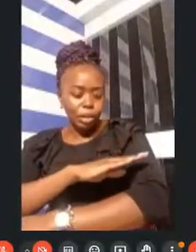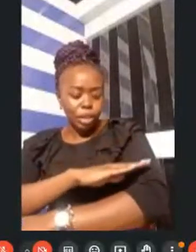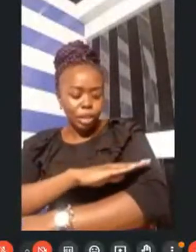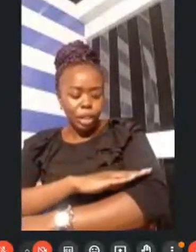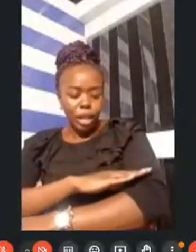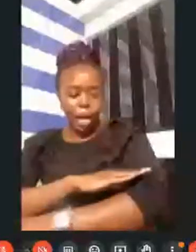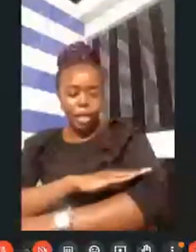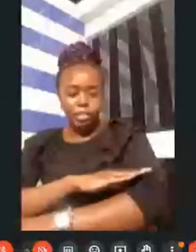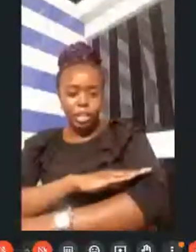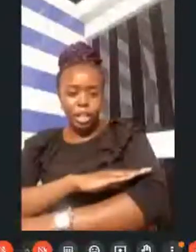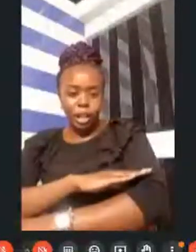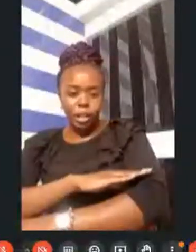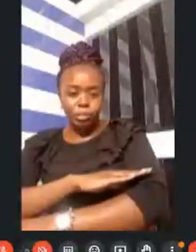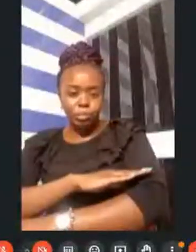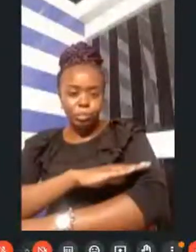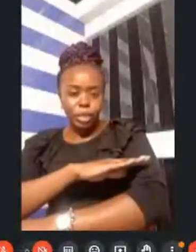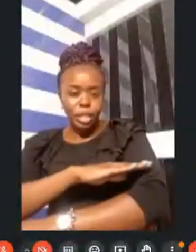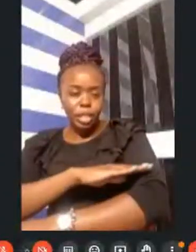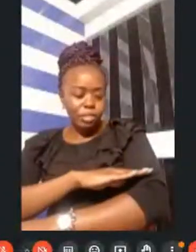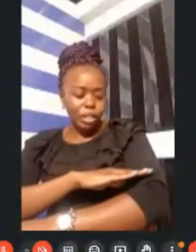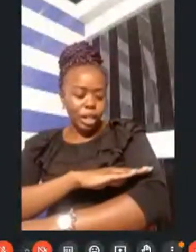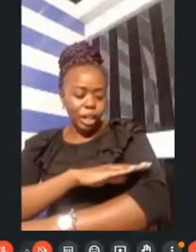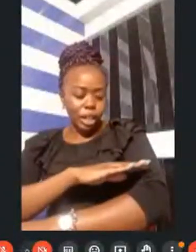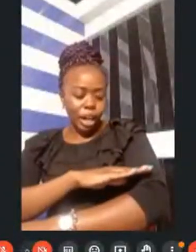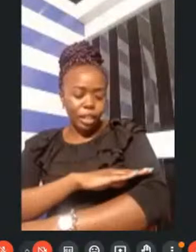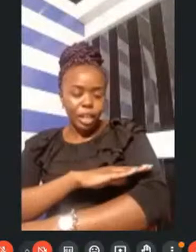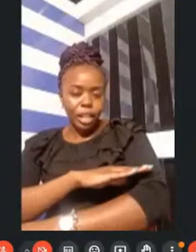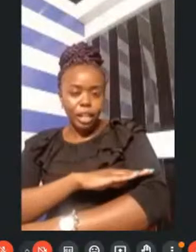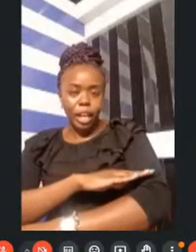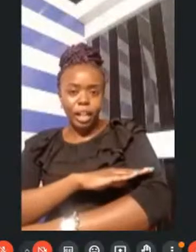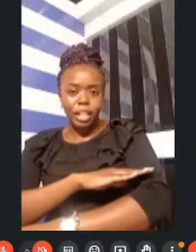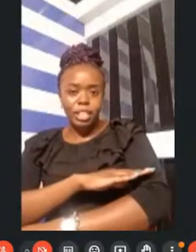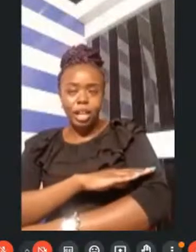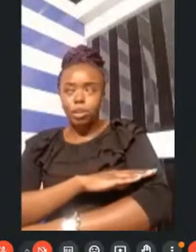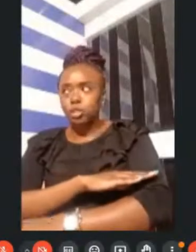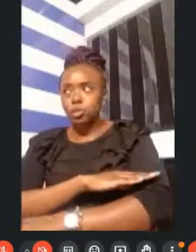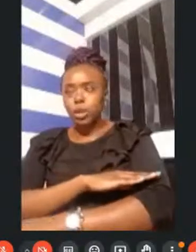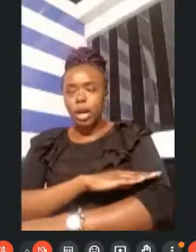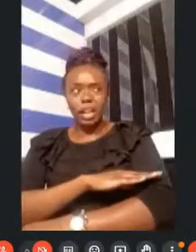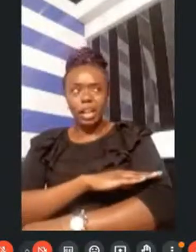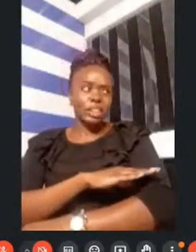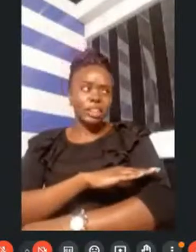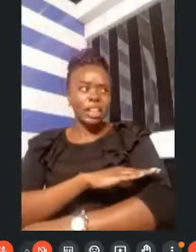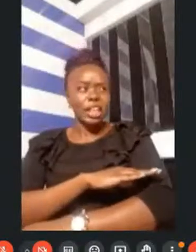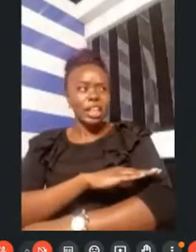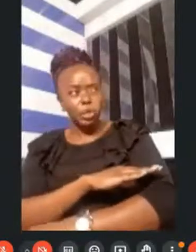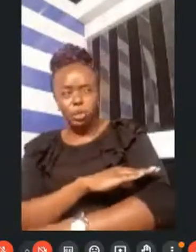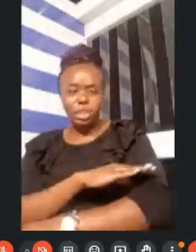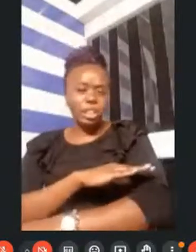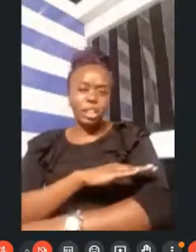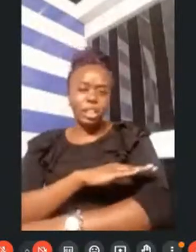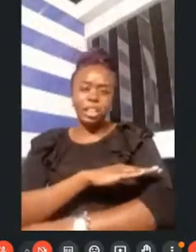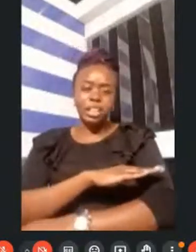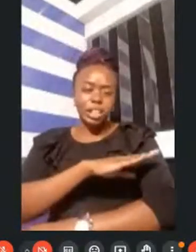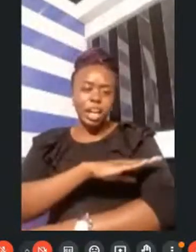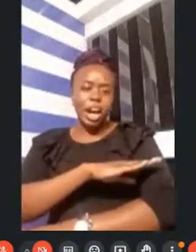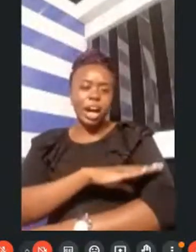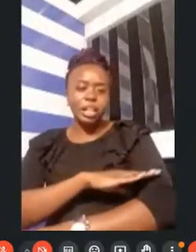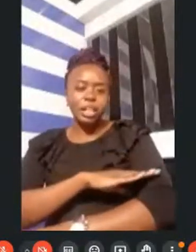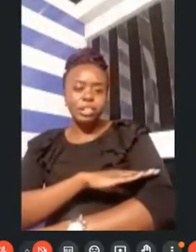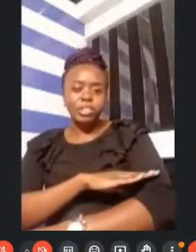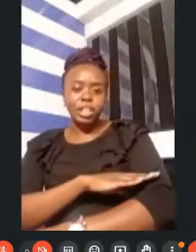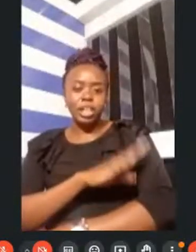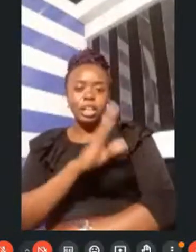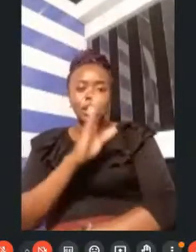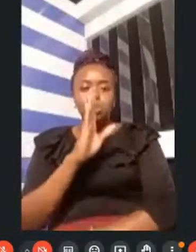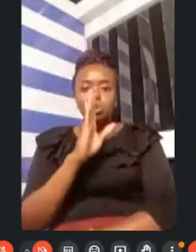tunateremka nayo. Evening, evening. Like right now, jua iko, not really.